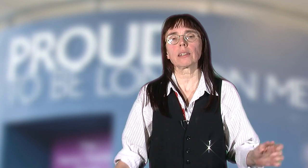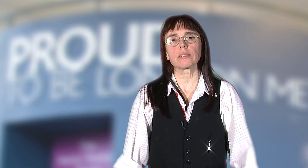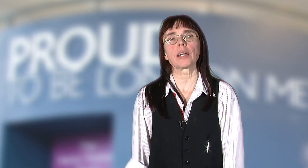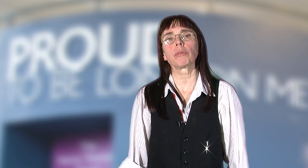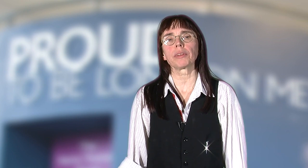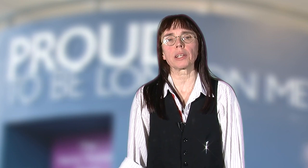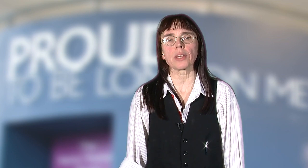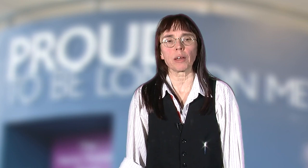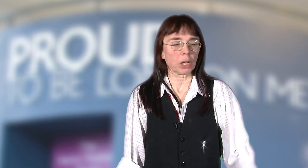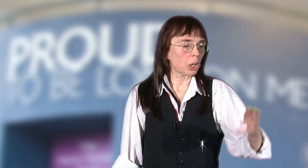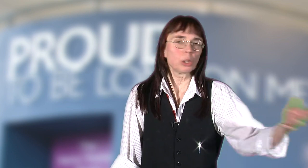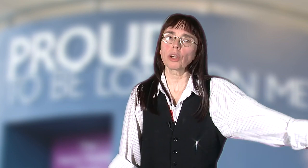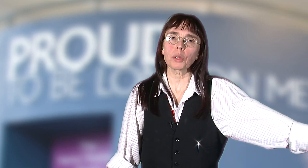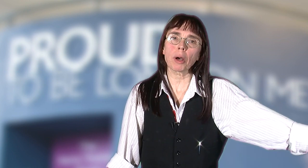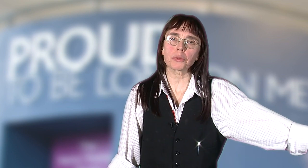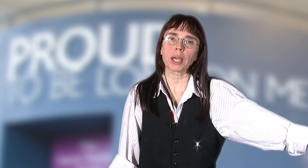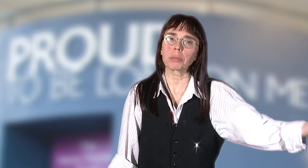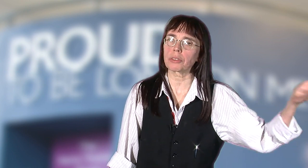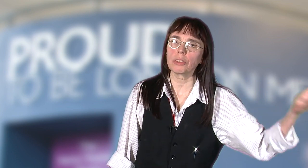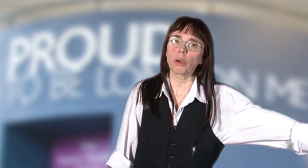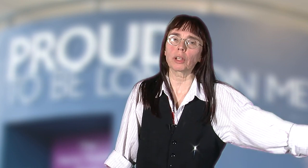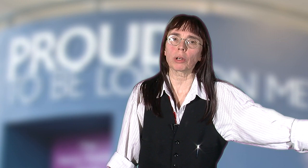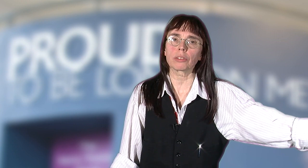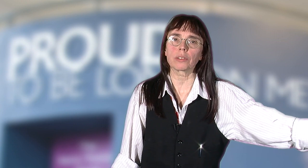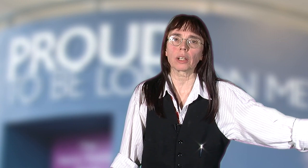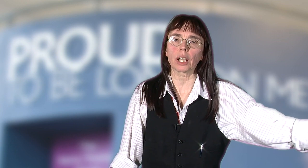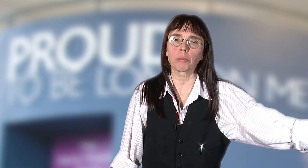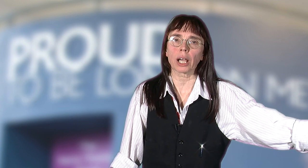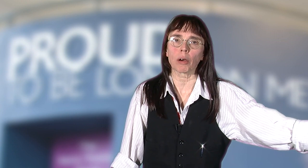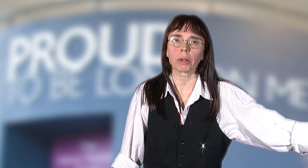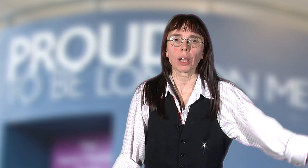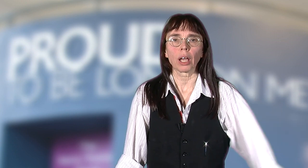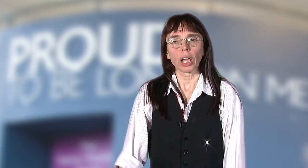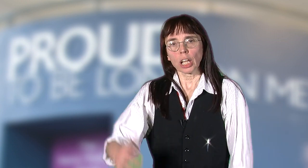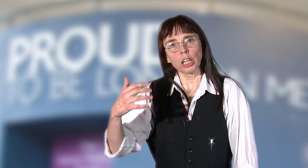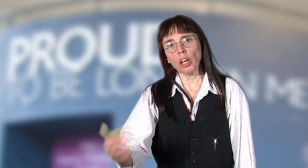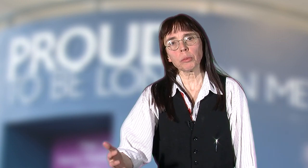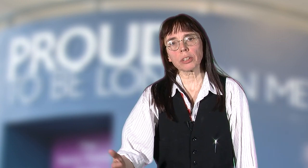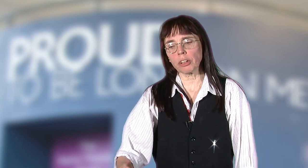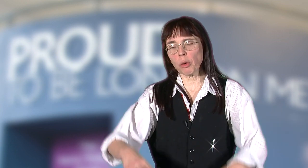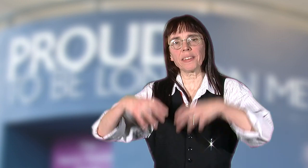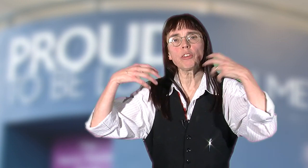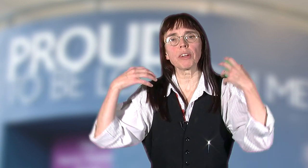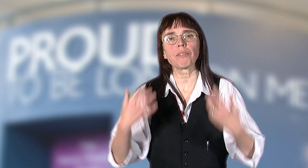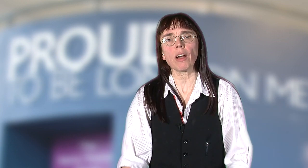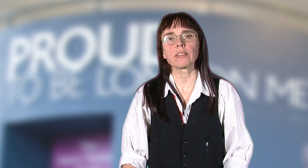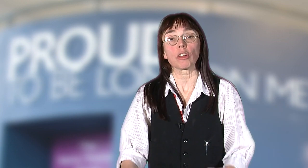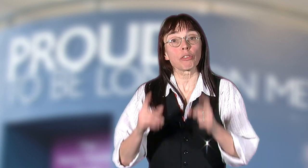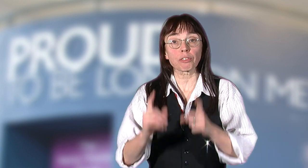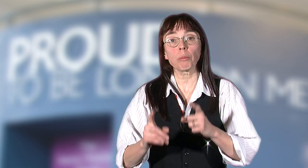the same with an exam. Look at the past papers, know the questions that are coming up. Learn the material and then revise it from